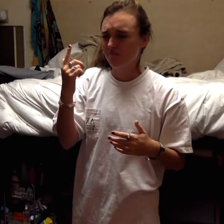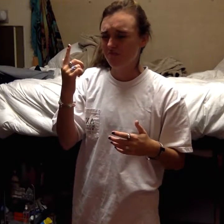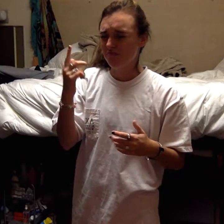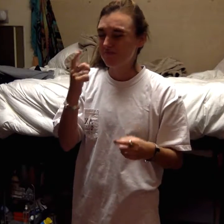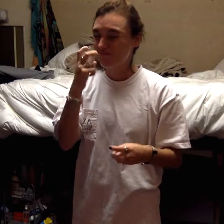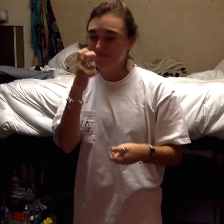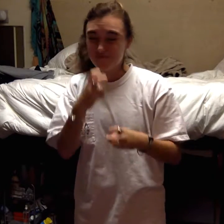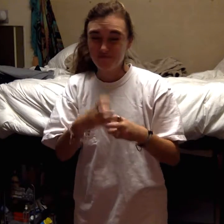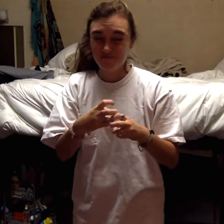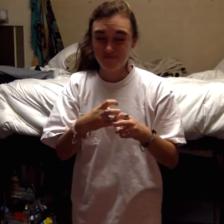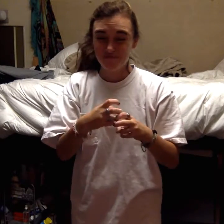bottom.